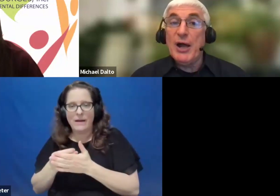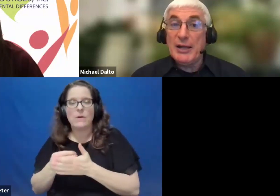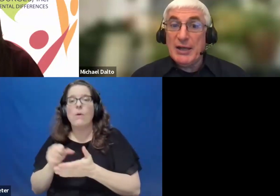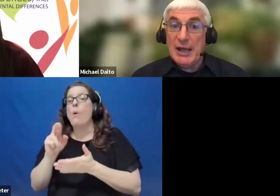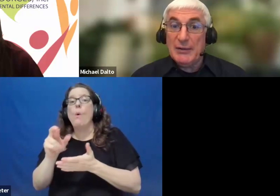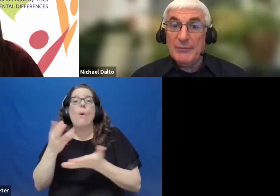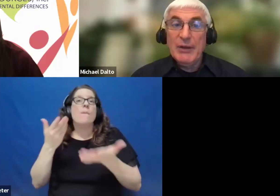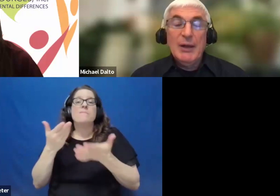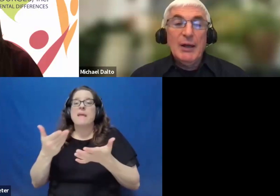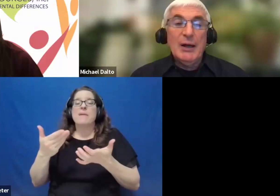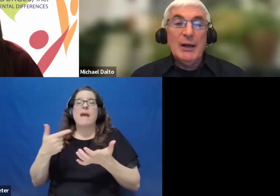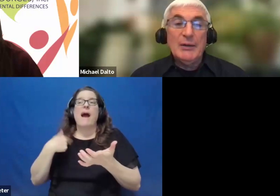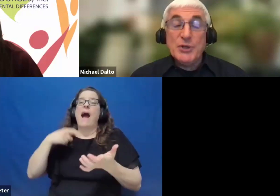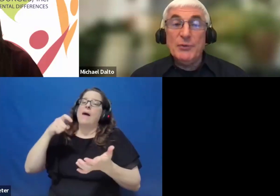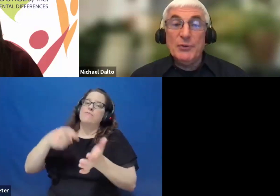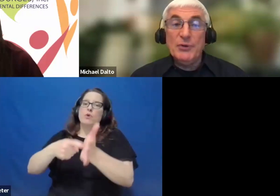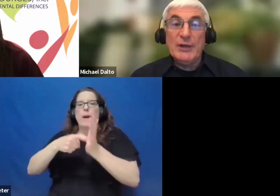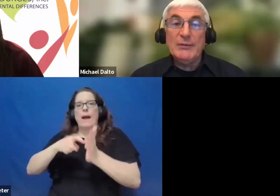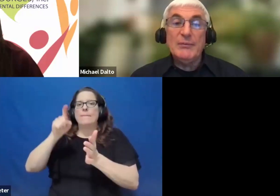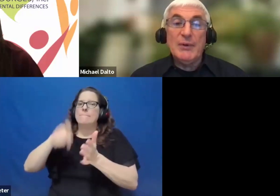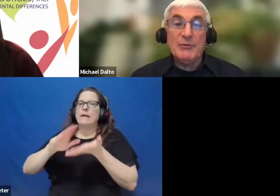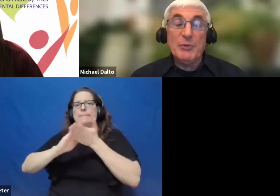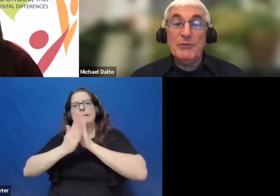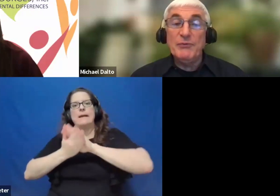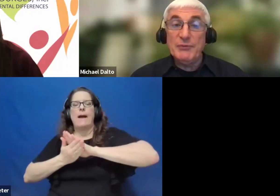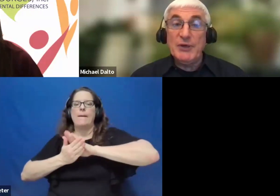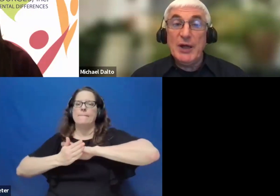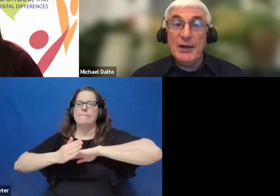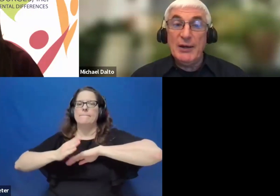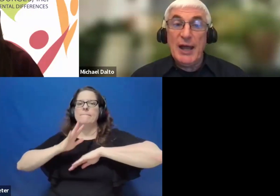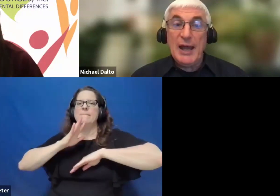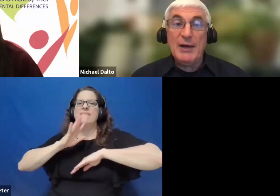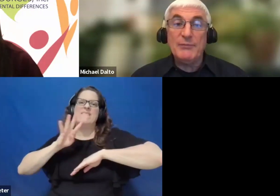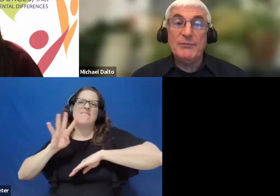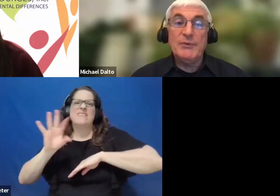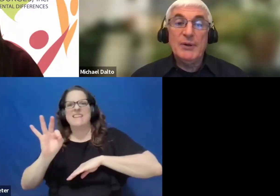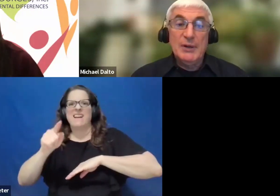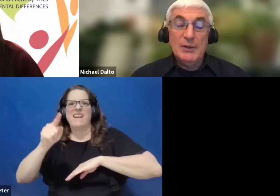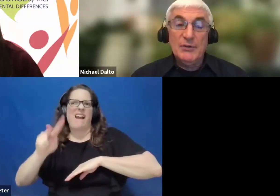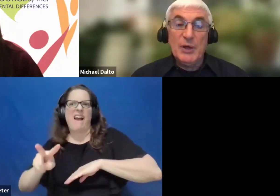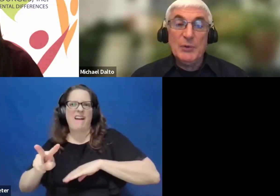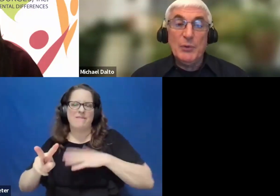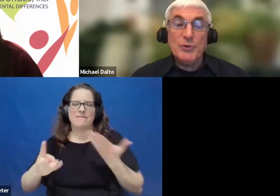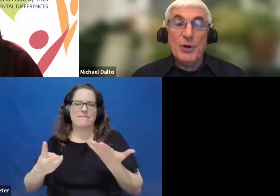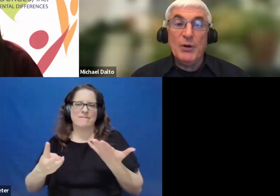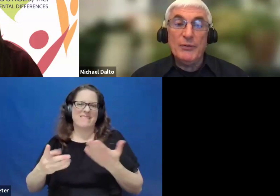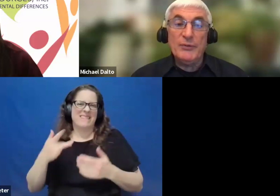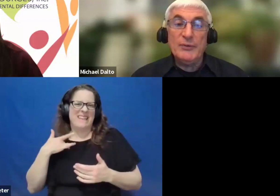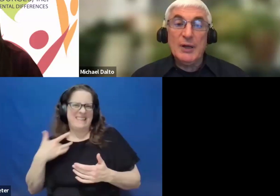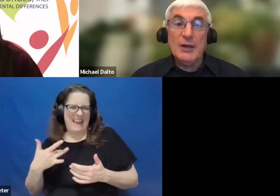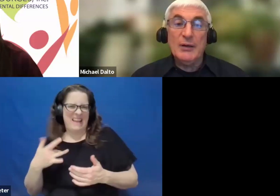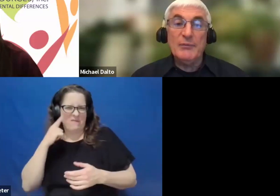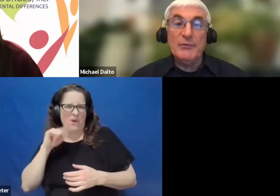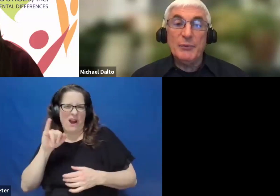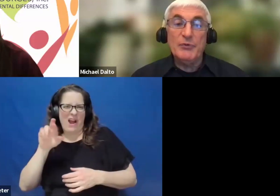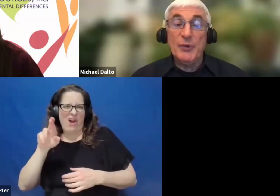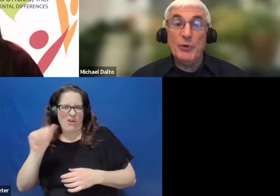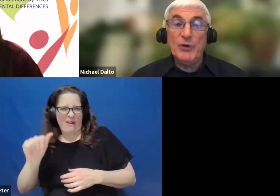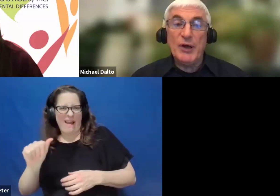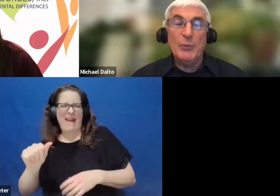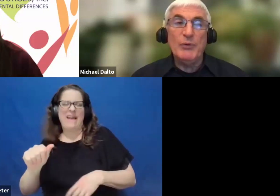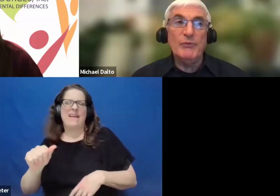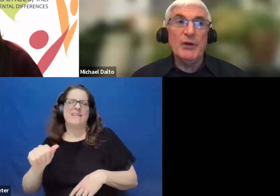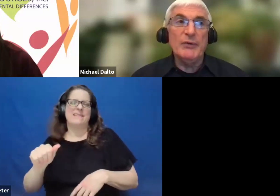they're not yet. Generally, you have to be 59 and a half to make withdrawals from